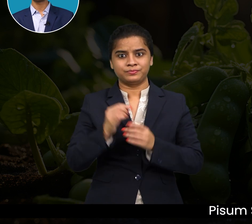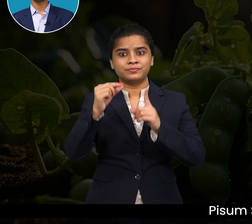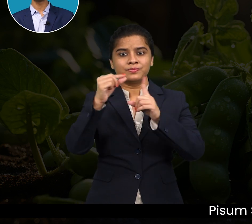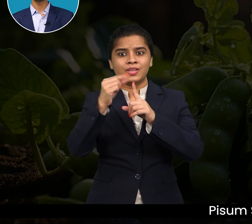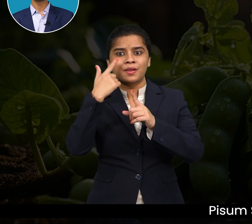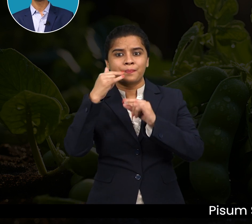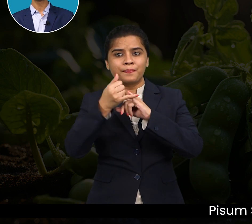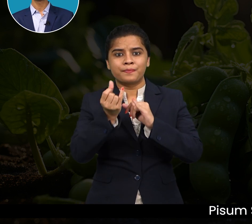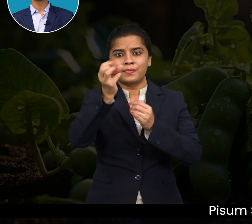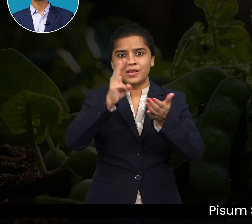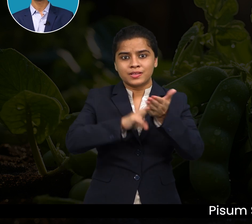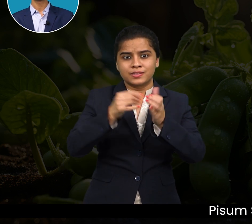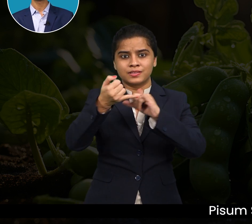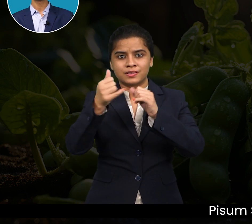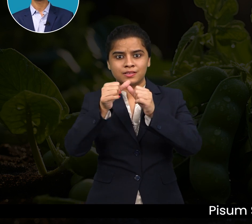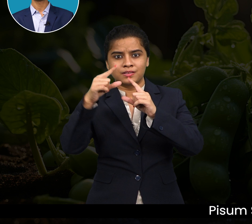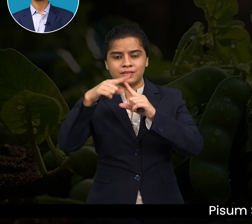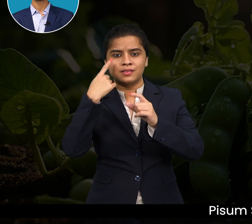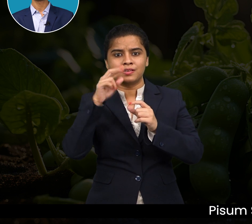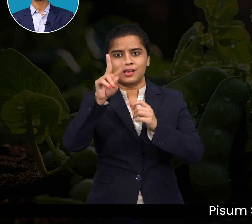Pisum sativum,